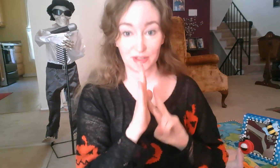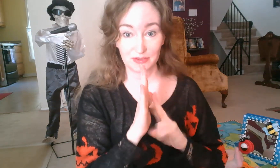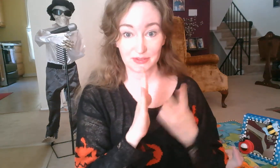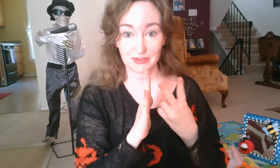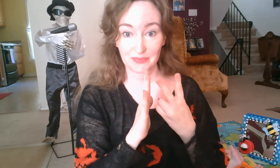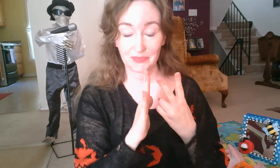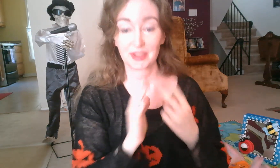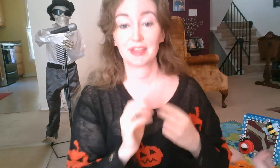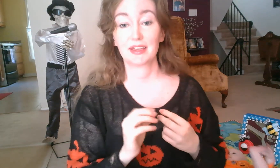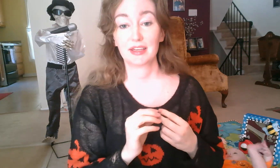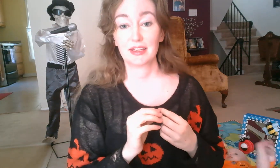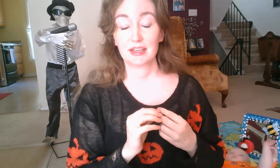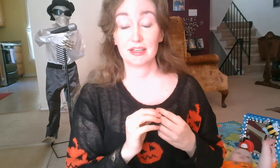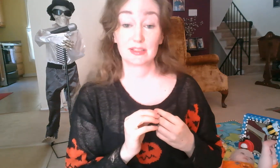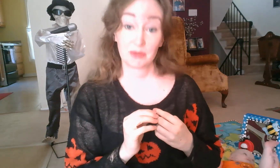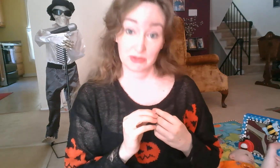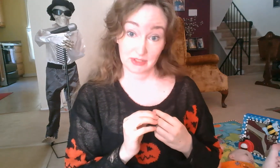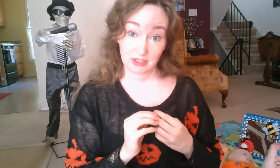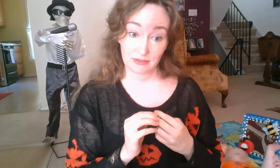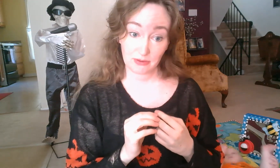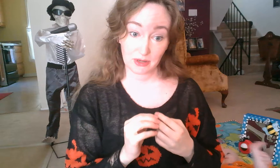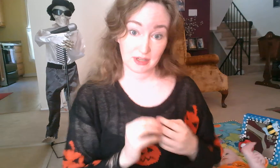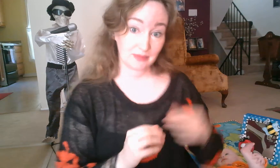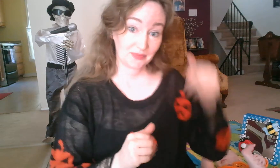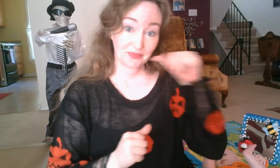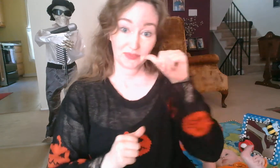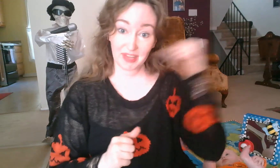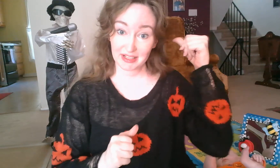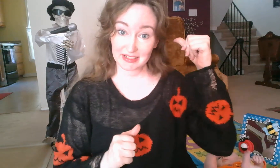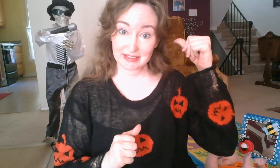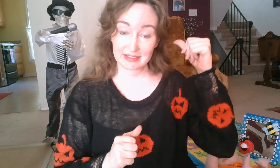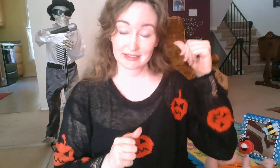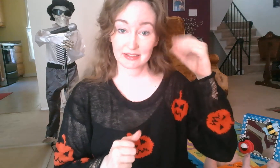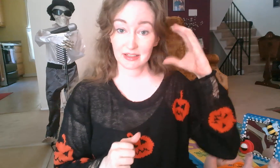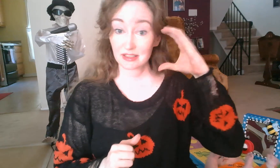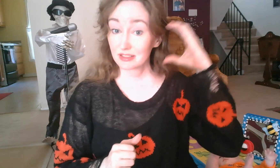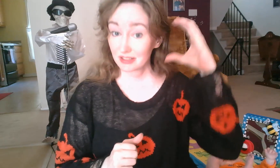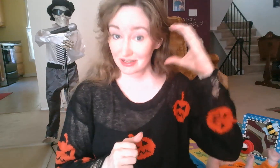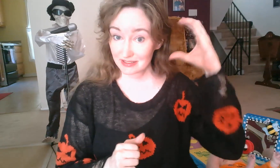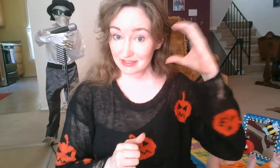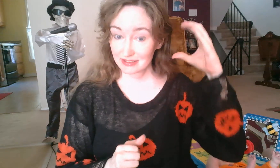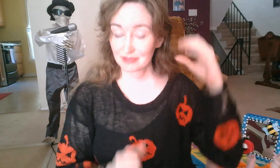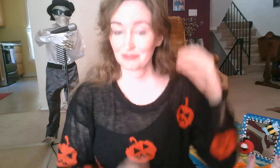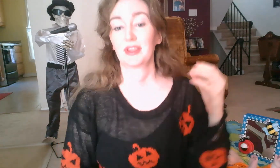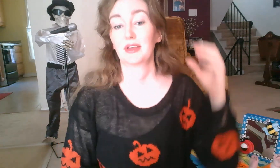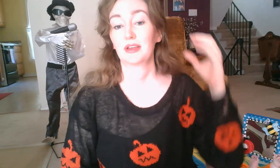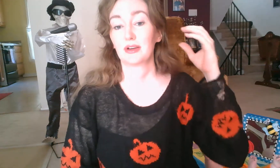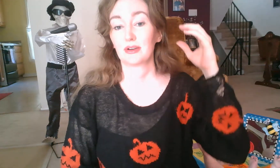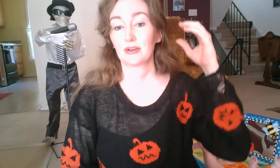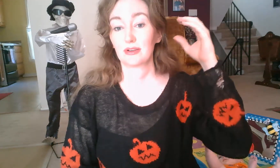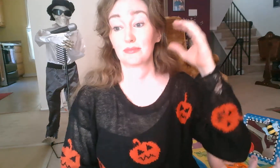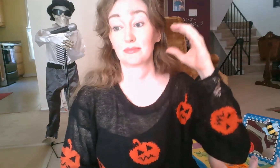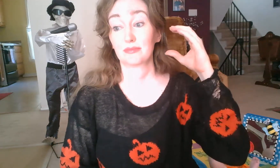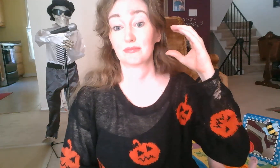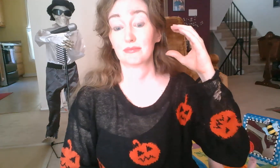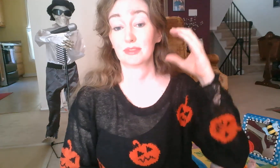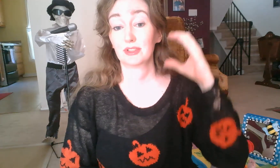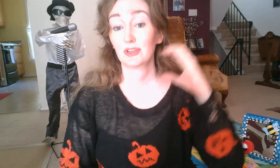video is mostly for Alex's cousins, her